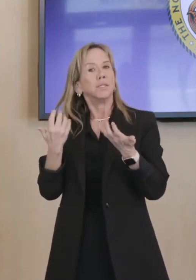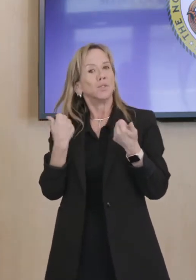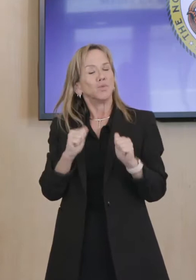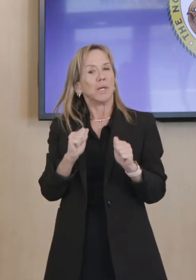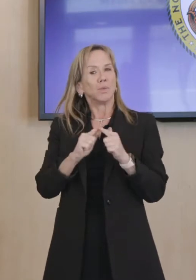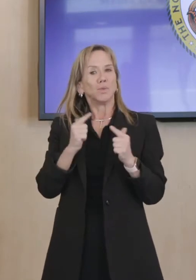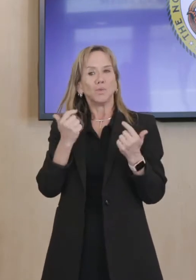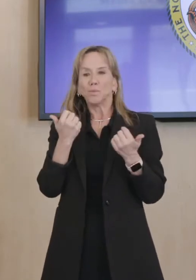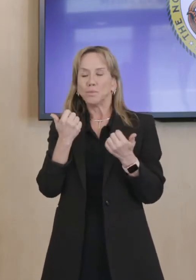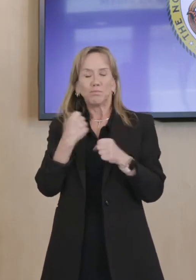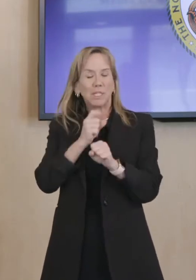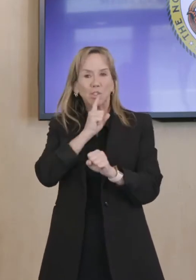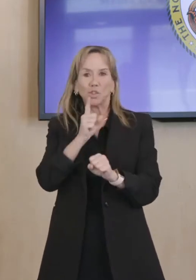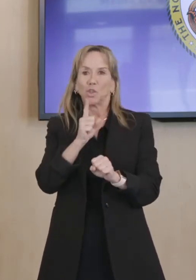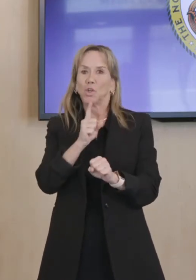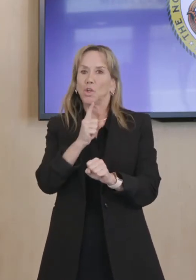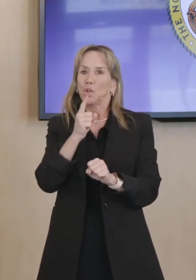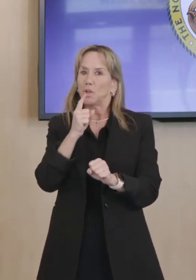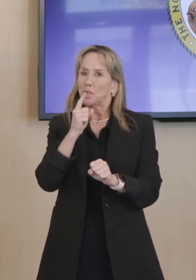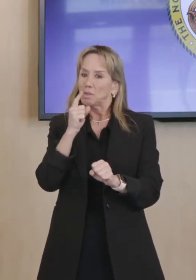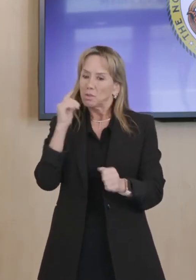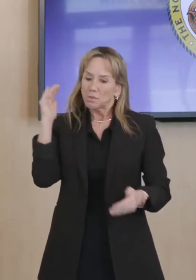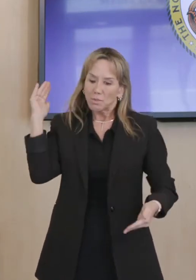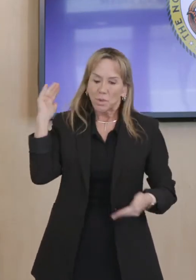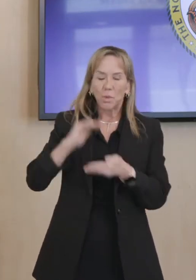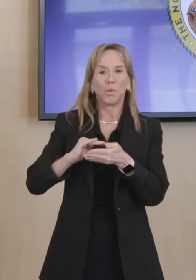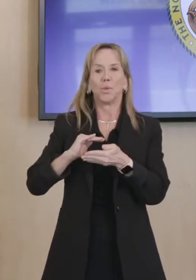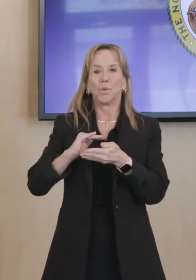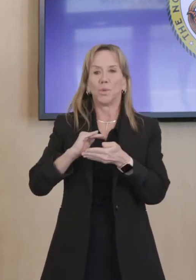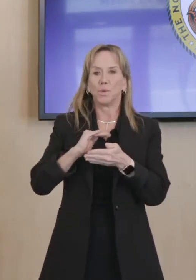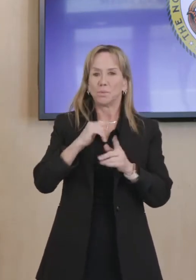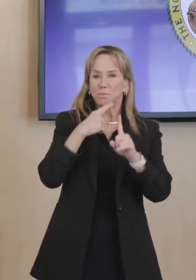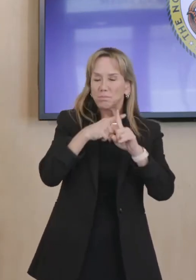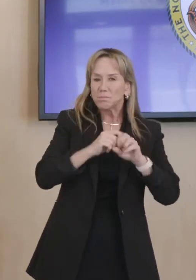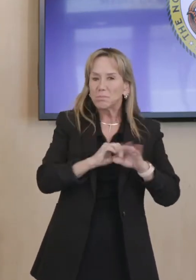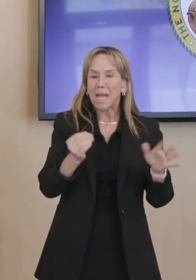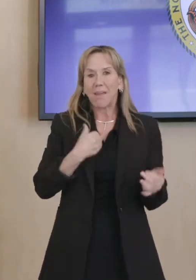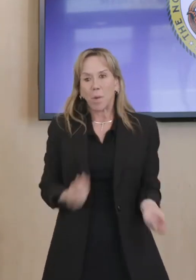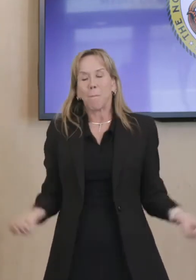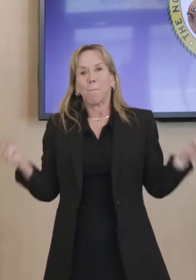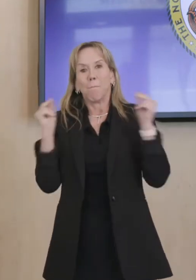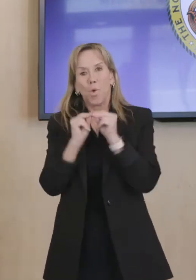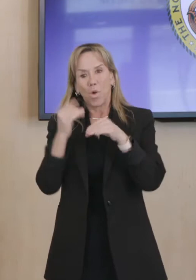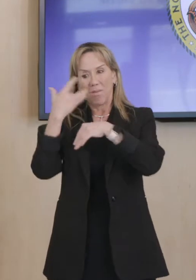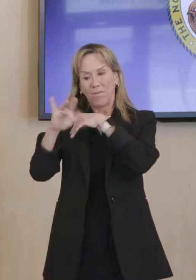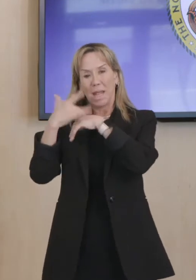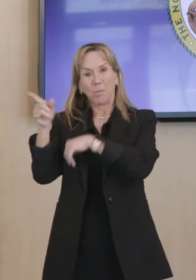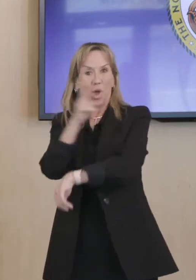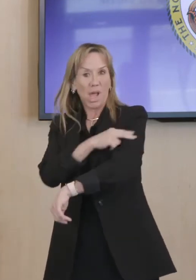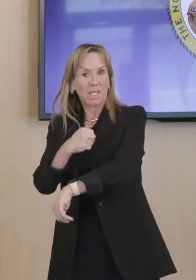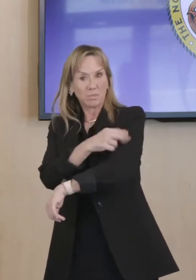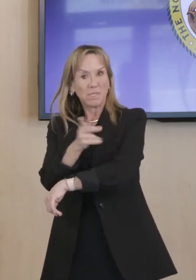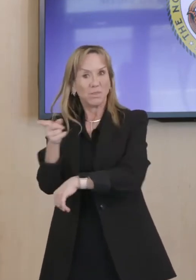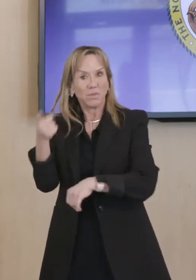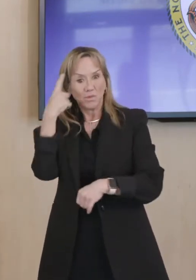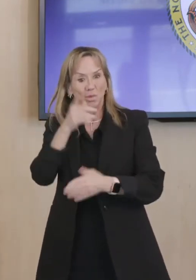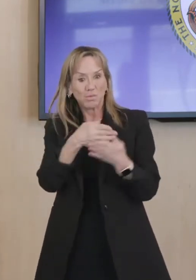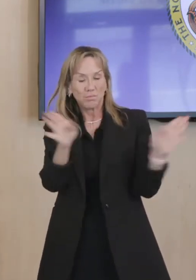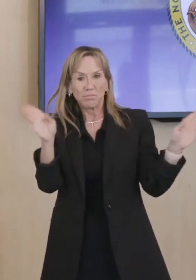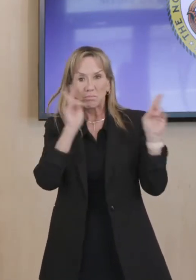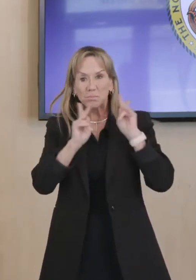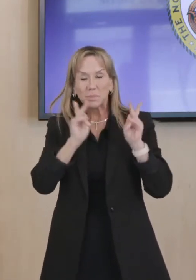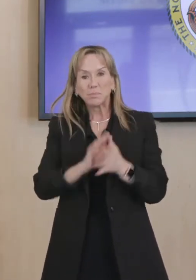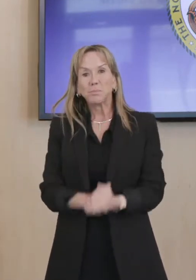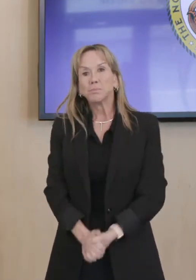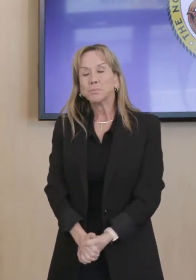every possible step we can to have more healthcare system capacity available for our public. Before we get to them, we will do